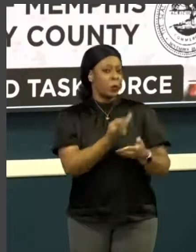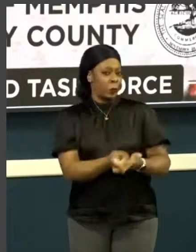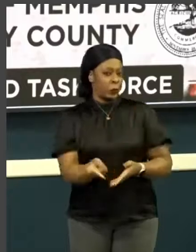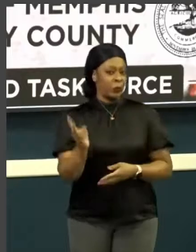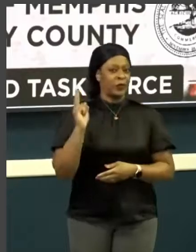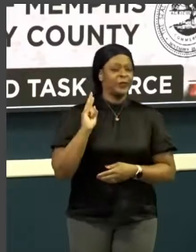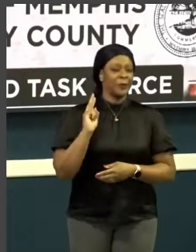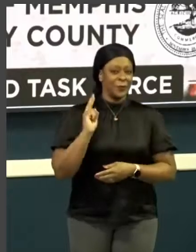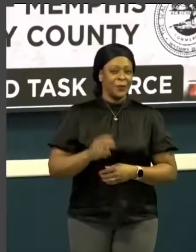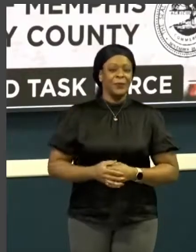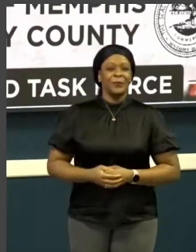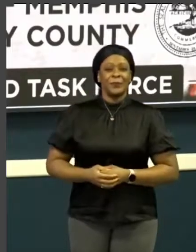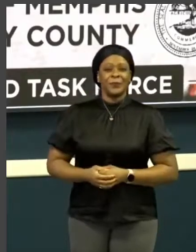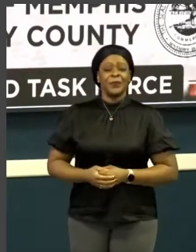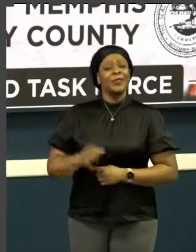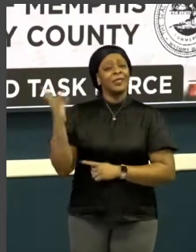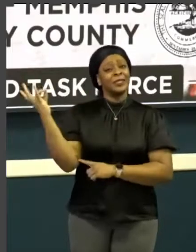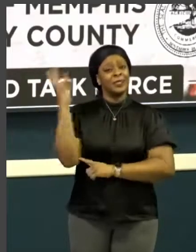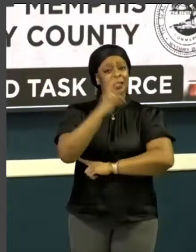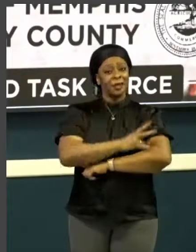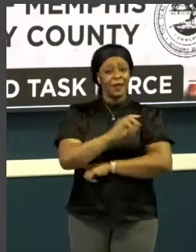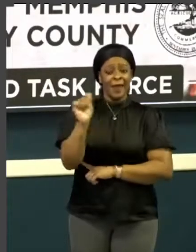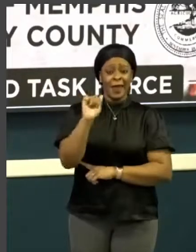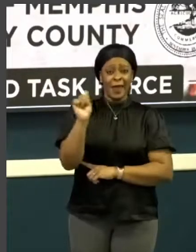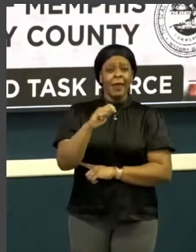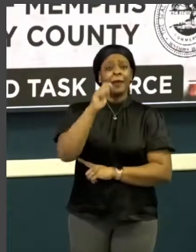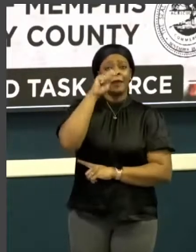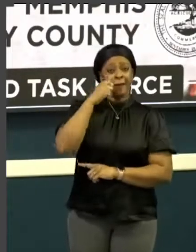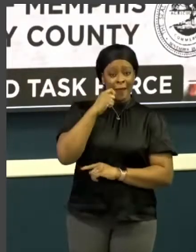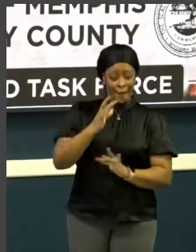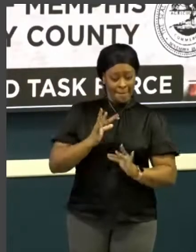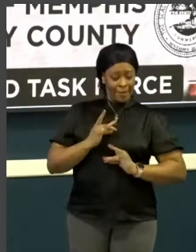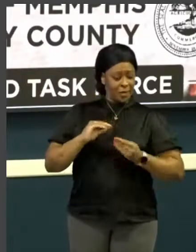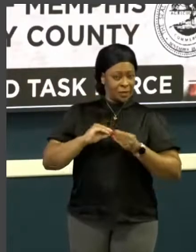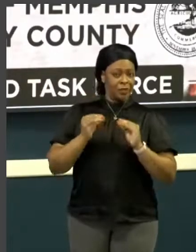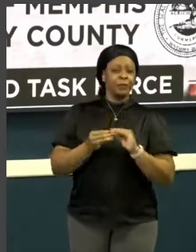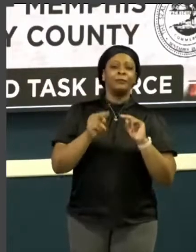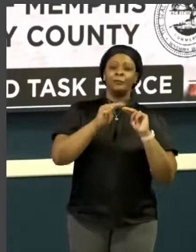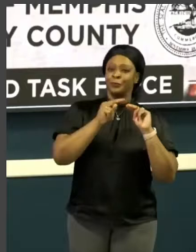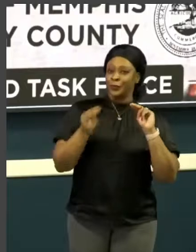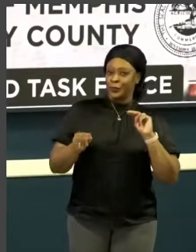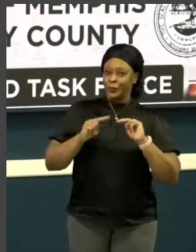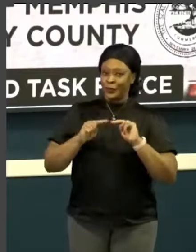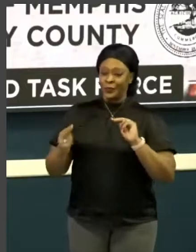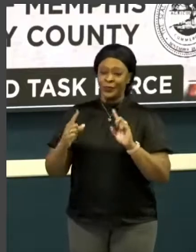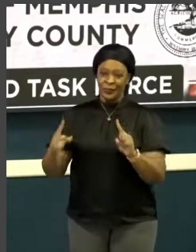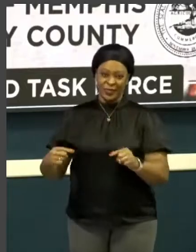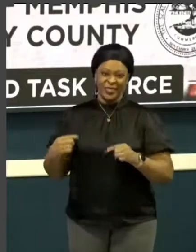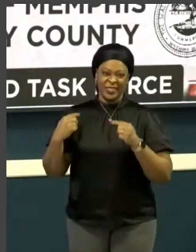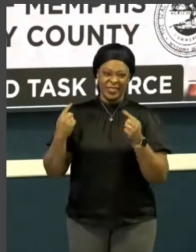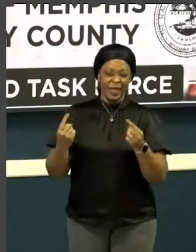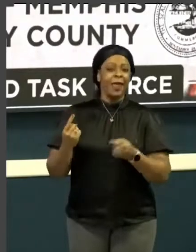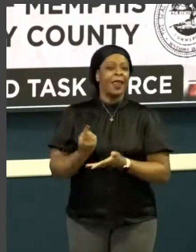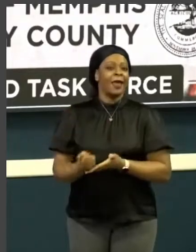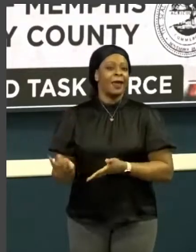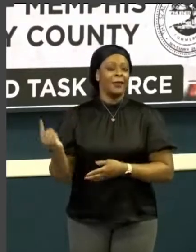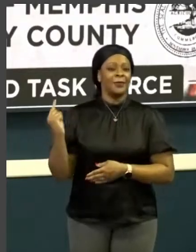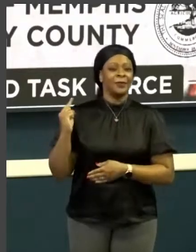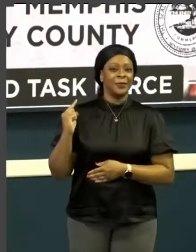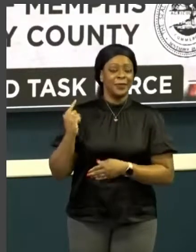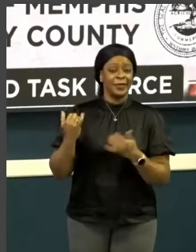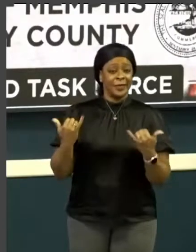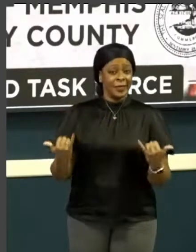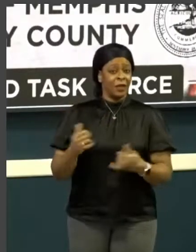weeks ago. The 7-day average test positivity rate has also decreased since last week. It is